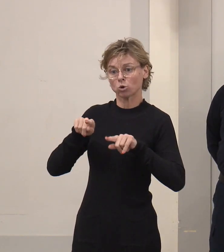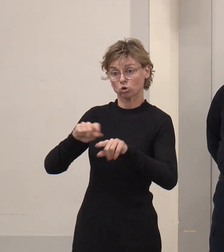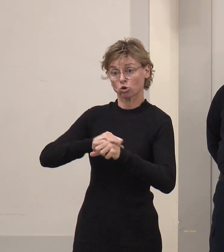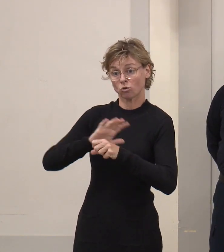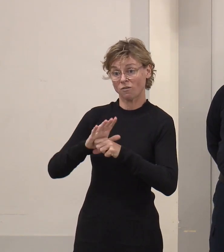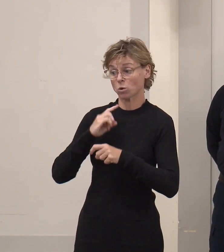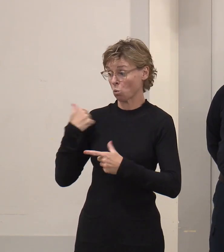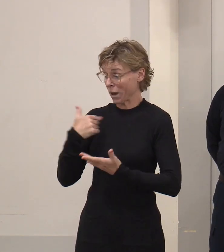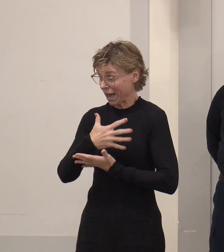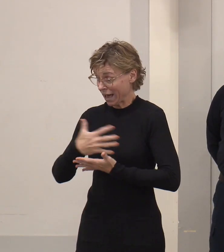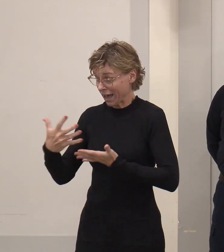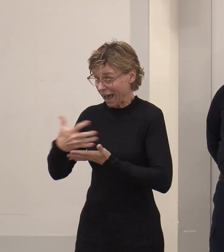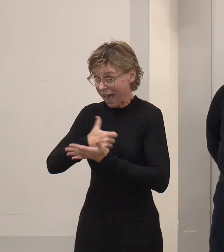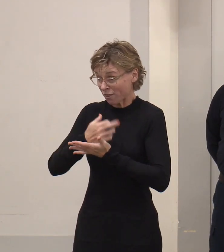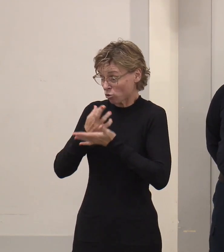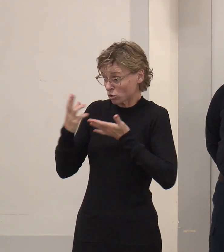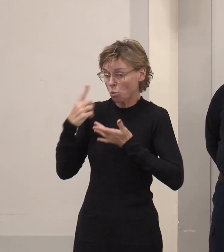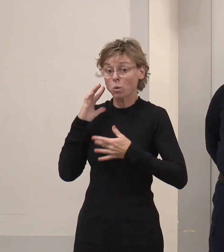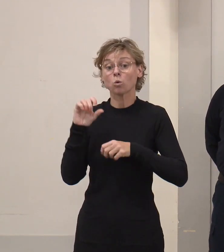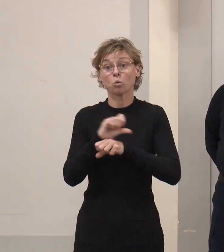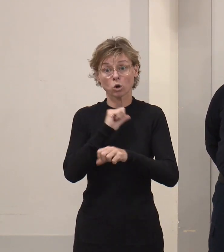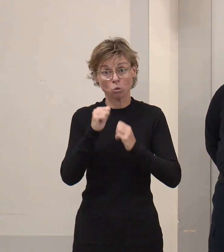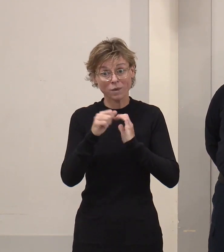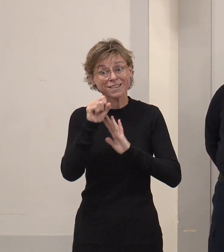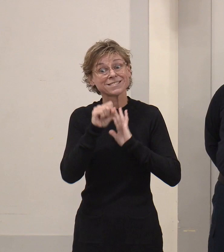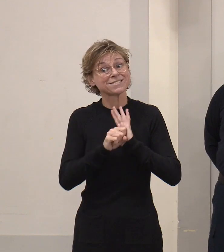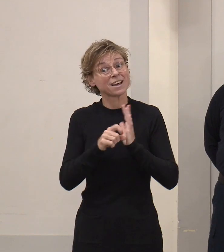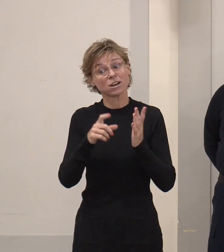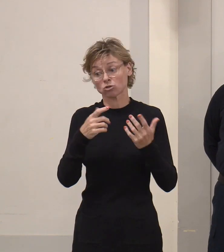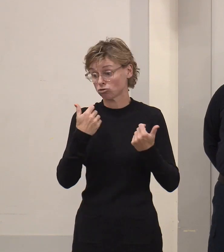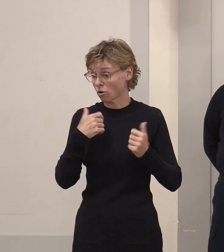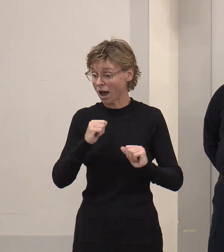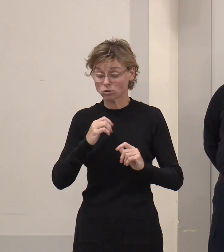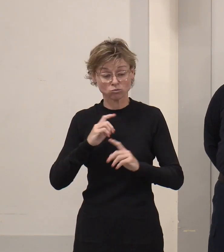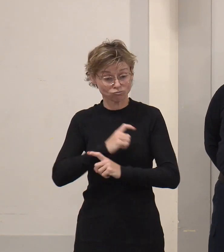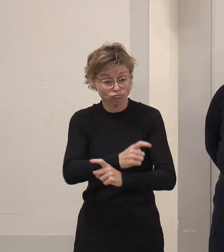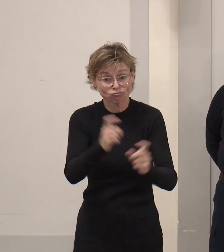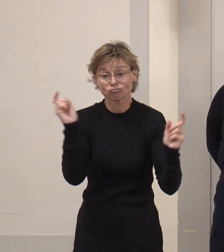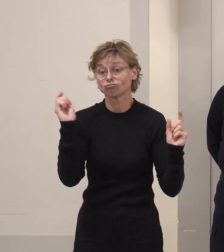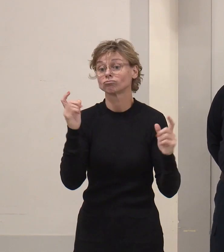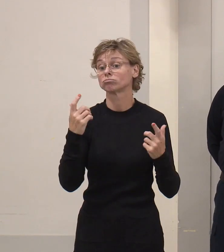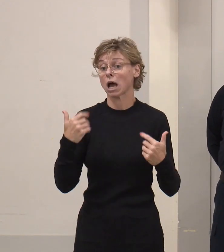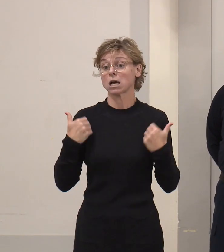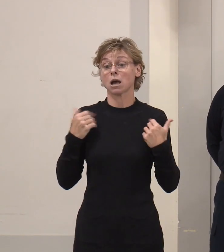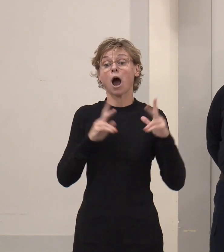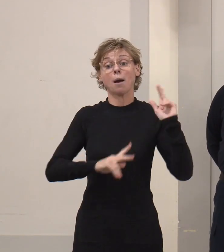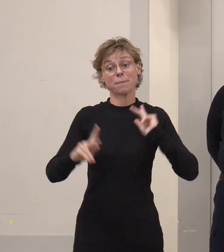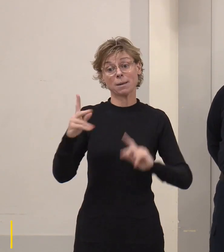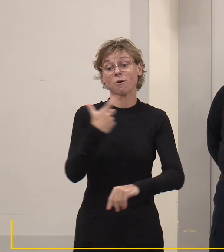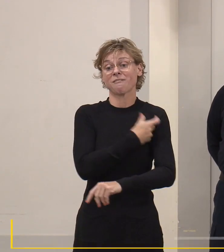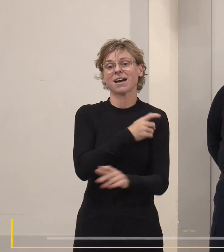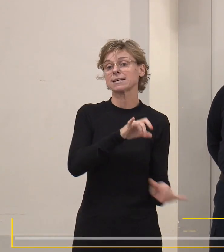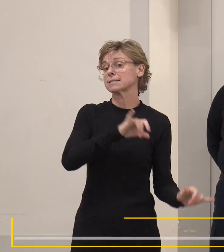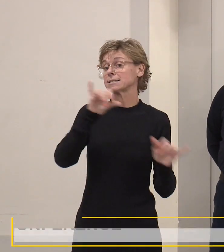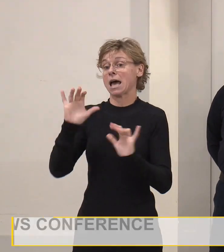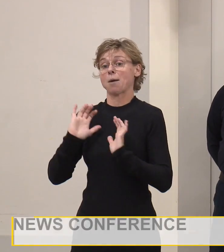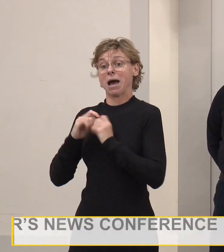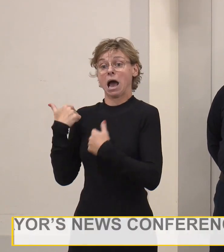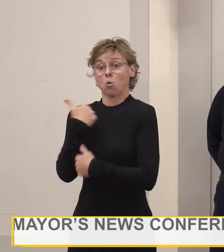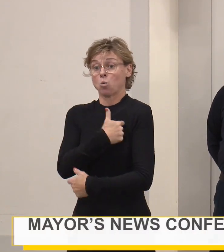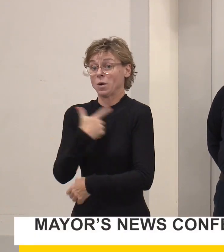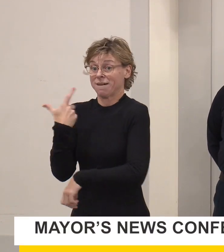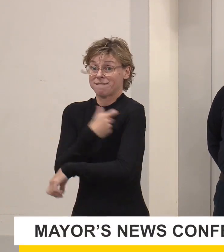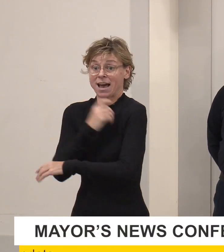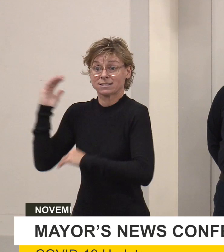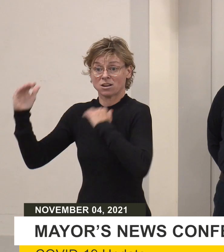resources, we'll work with the state and whoever to make sure that we're getting our young people vaccinated the same way that we have with adults. Do you have any response to the fact that out